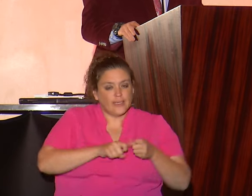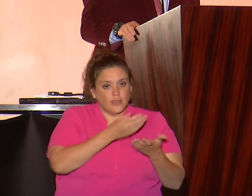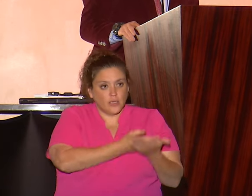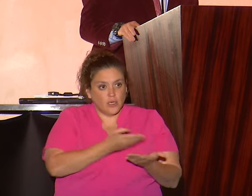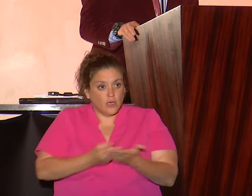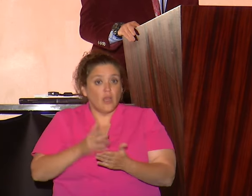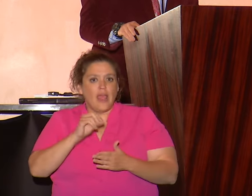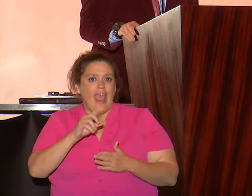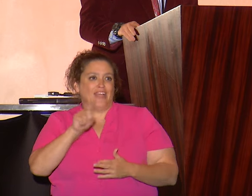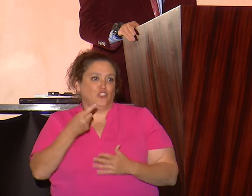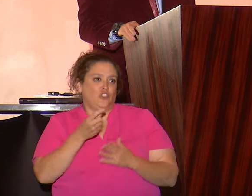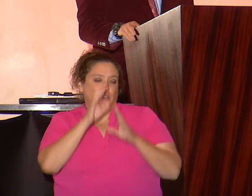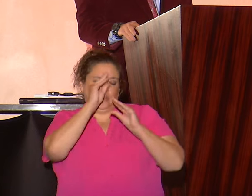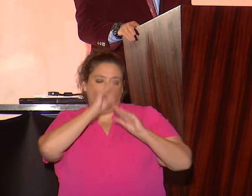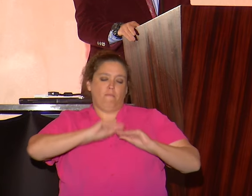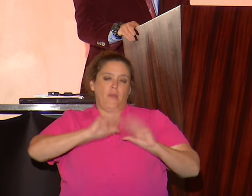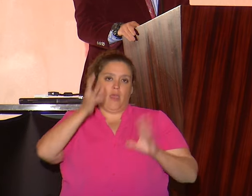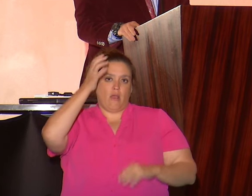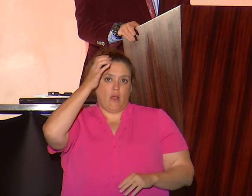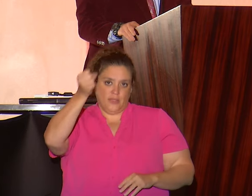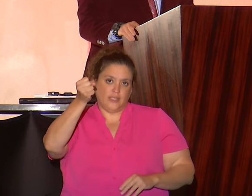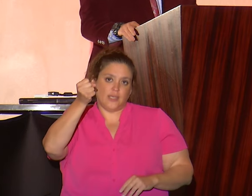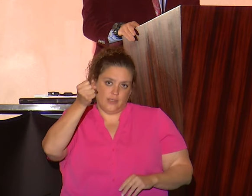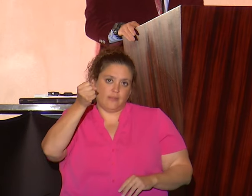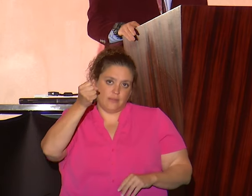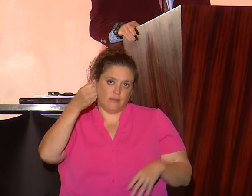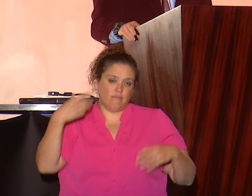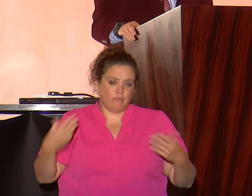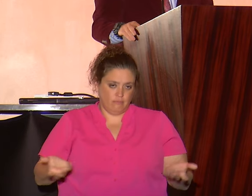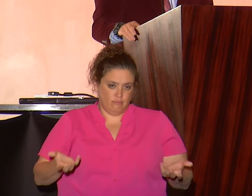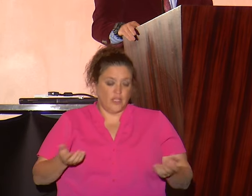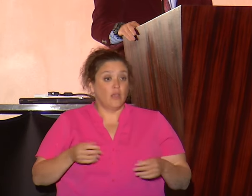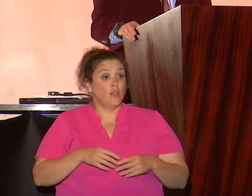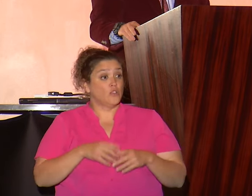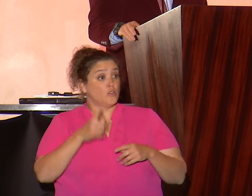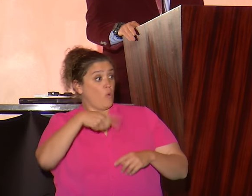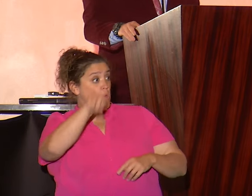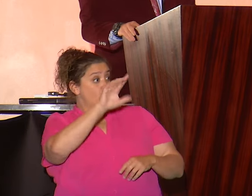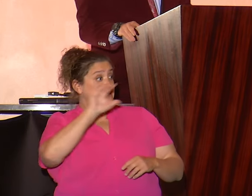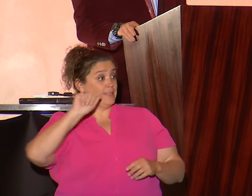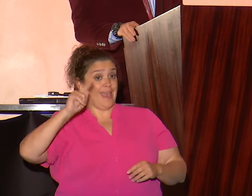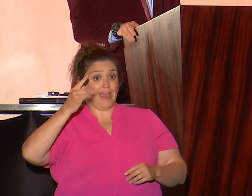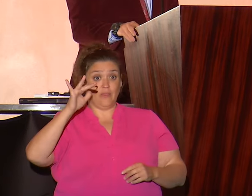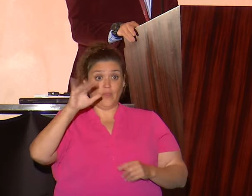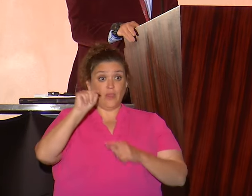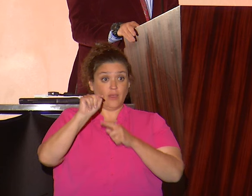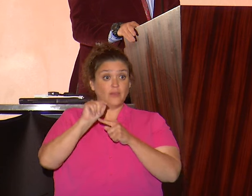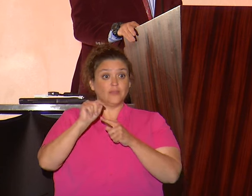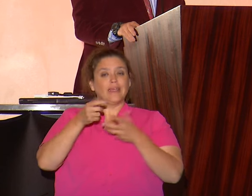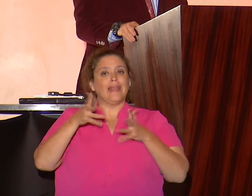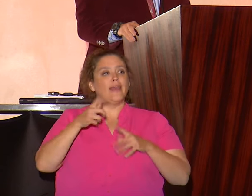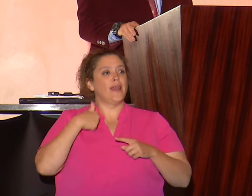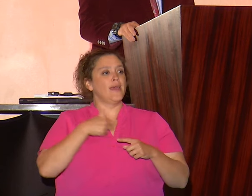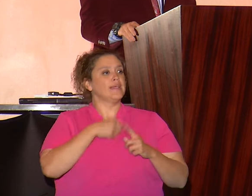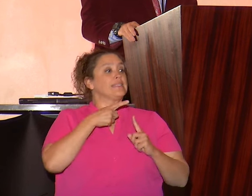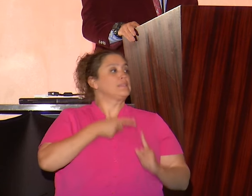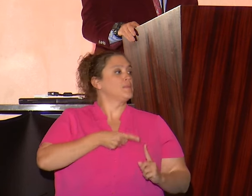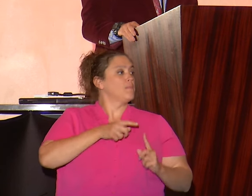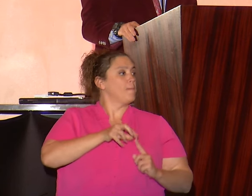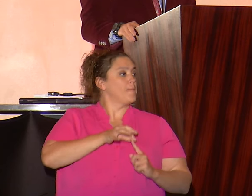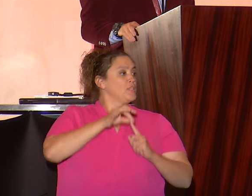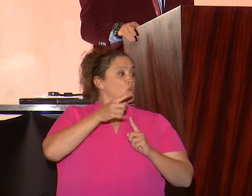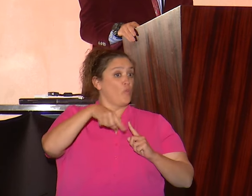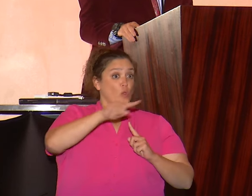just plain common sense. So let us atheists, particularly those of you